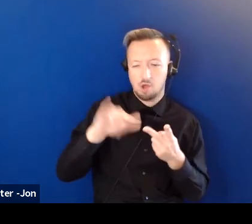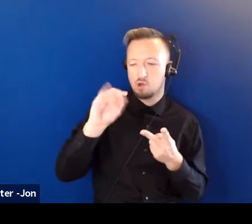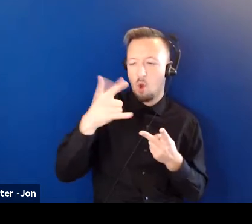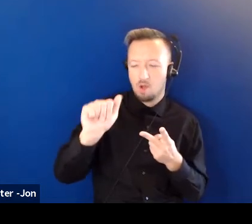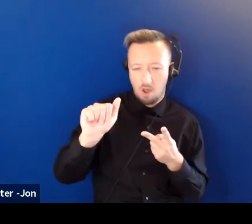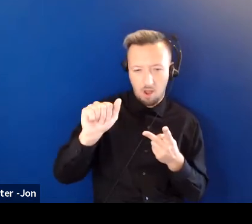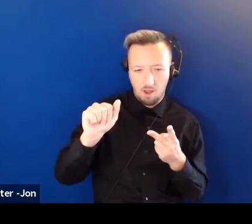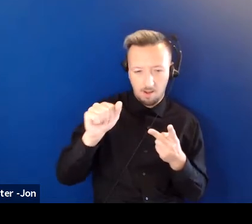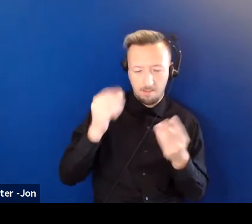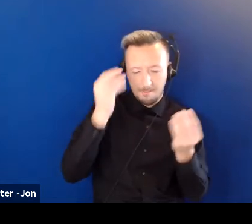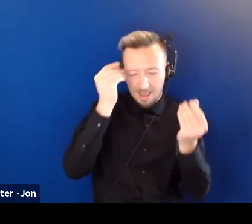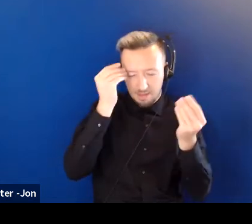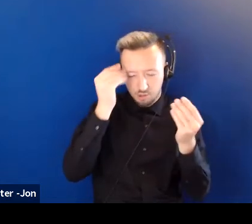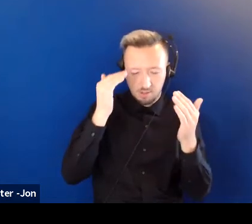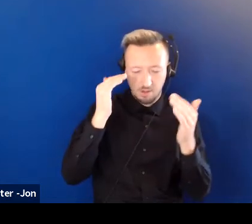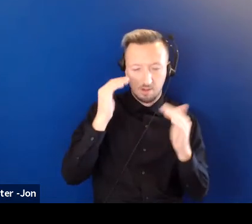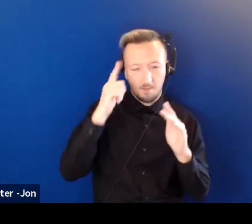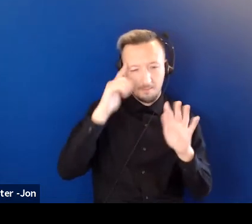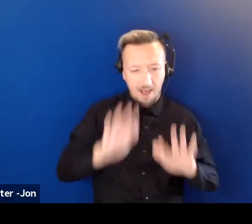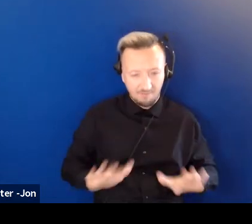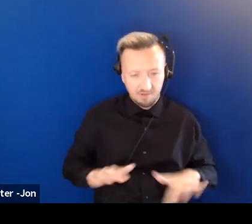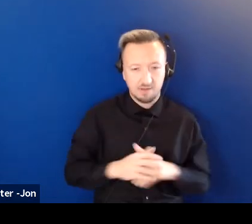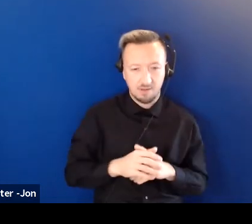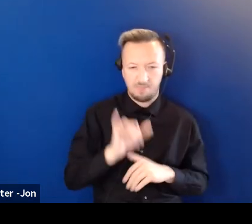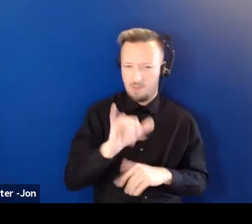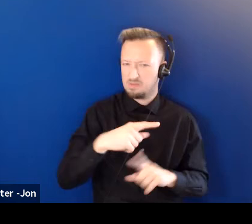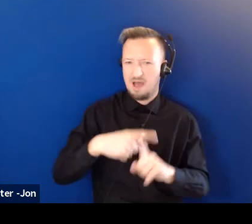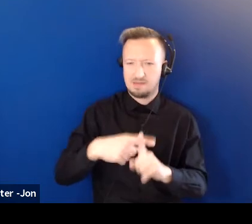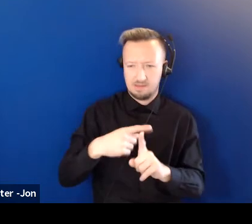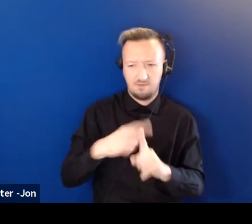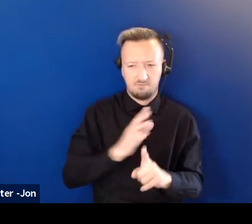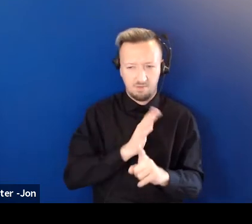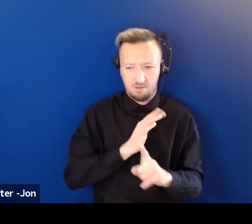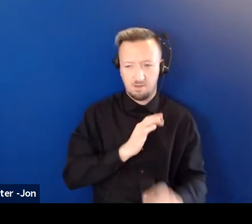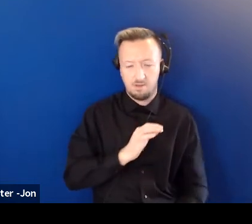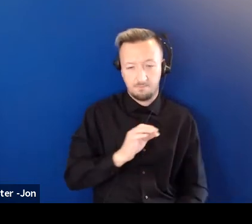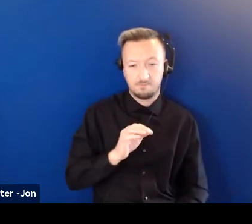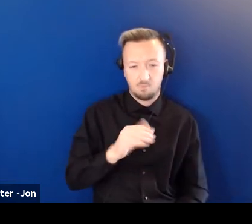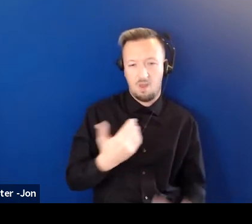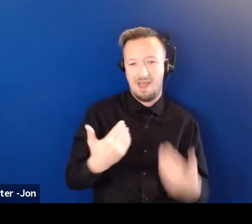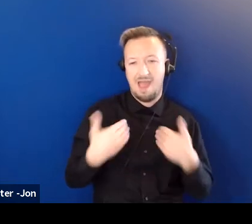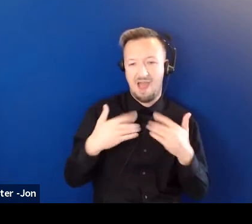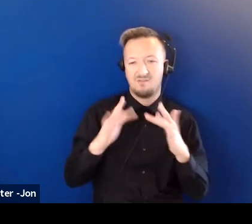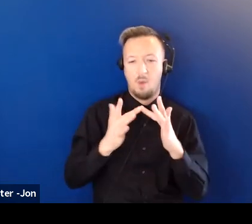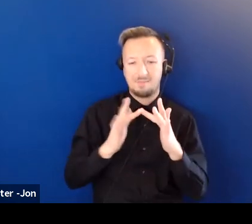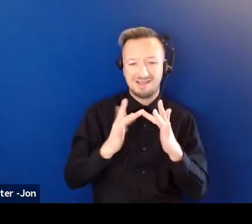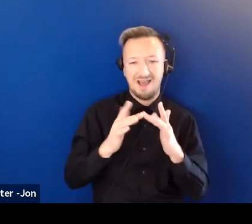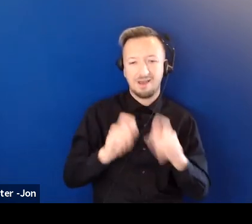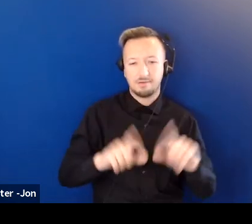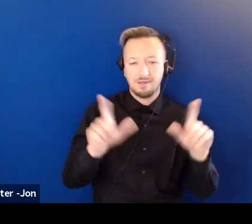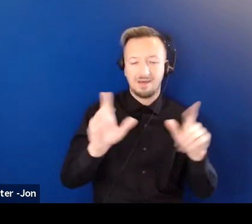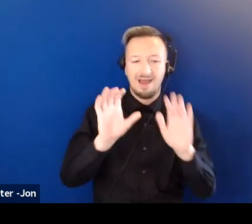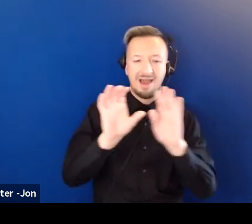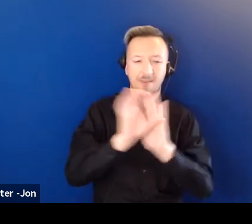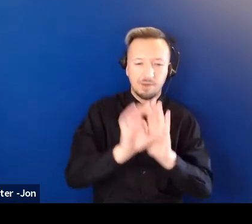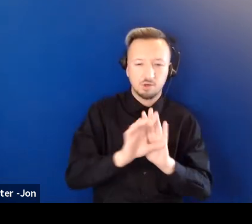expertise on that, and this was also really positive. So and there was a website that had activities and videos